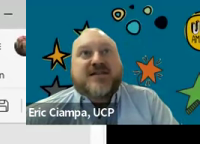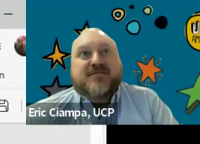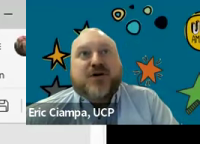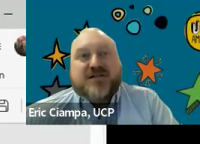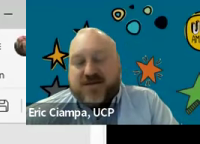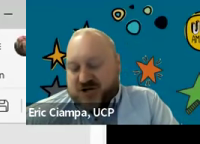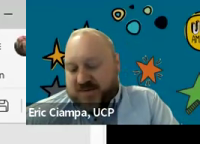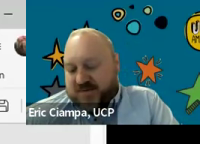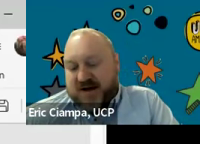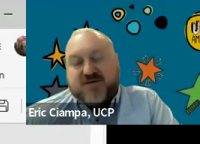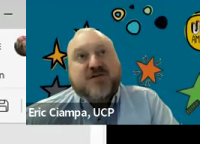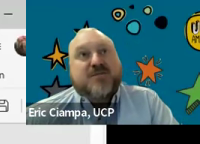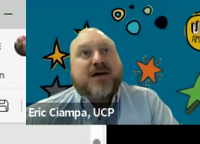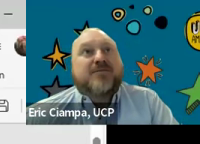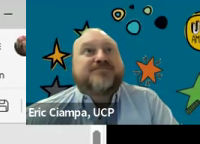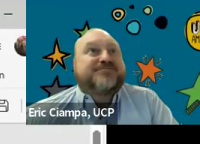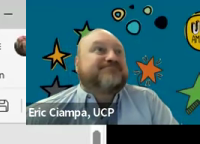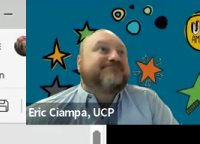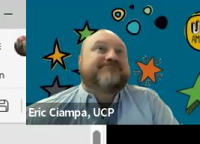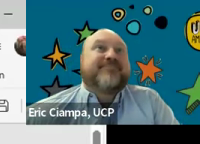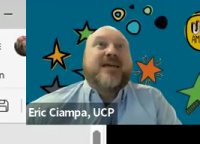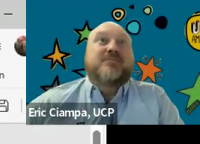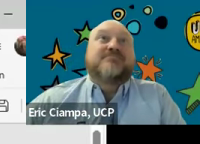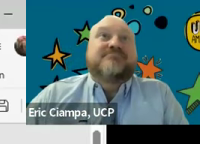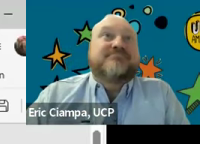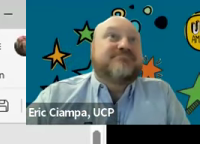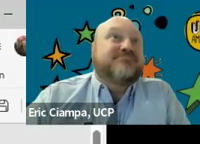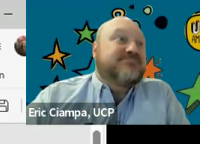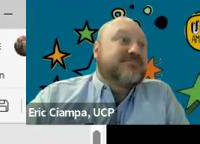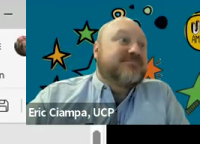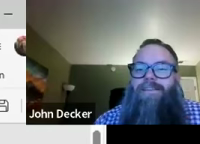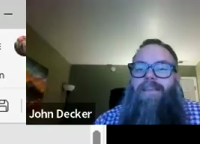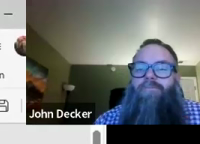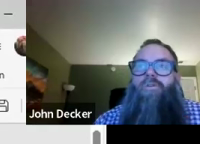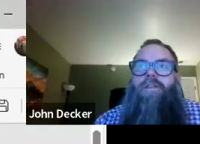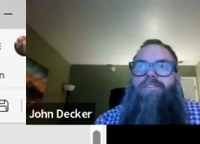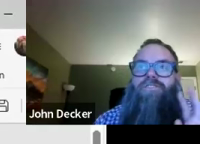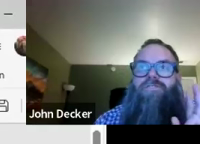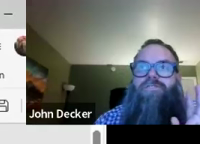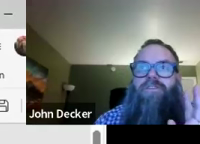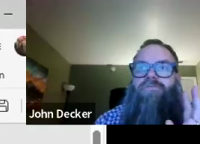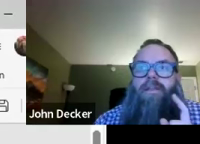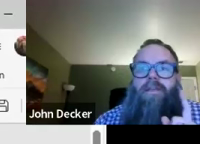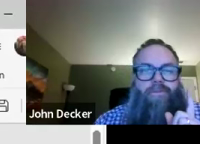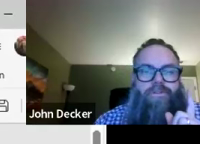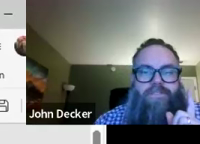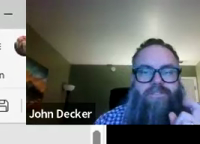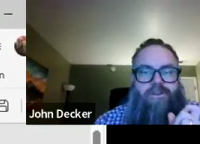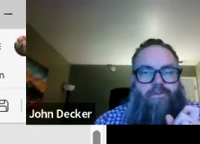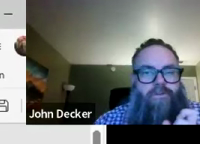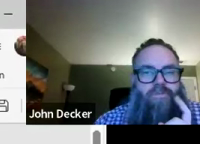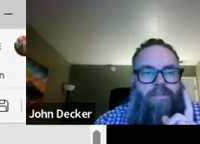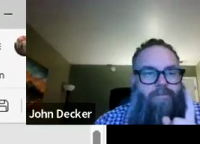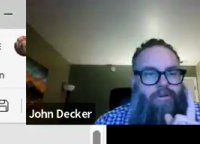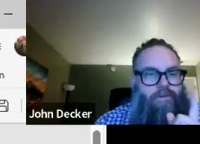language that doesn't put us on the chopping block, so to speak. Thank you. Excellent. And real quickly, just two things. One, if you